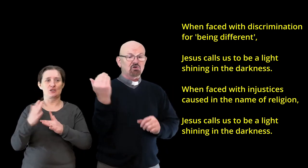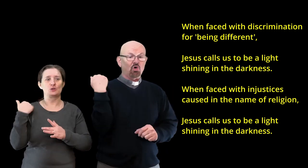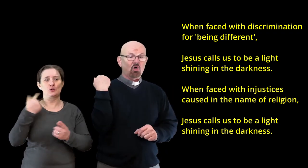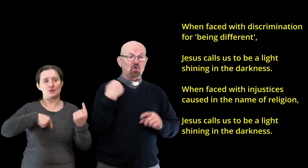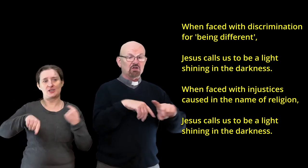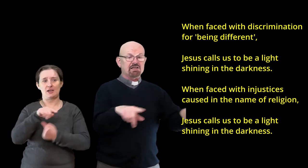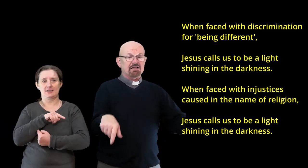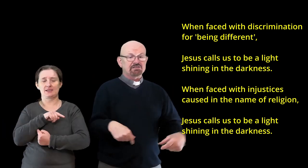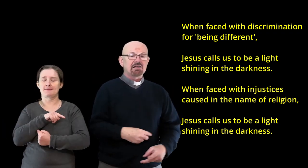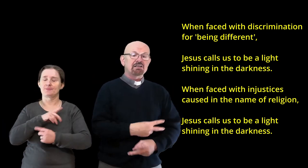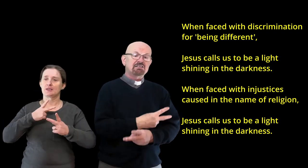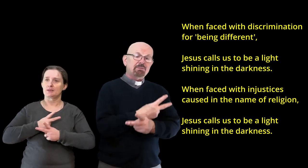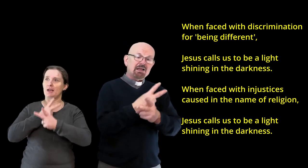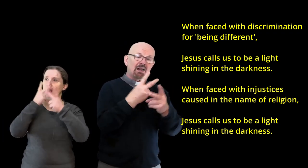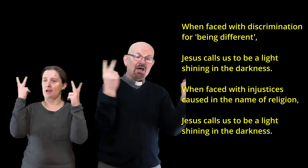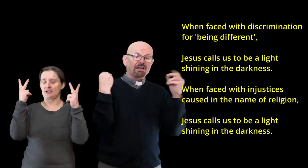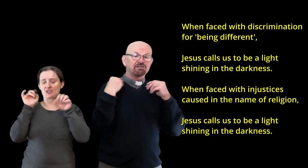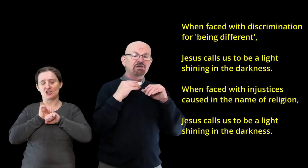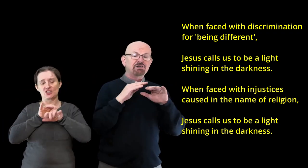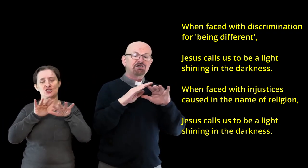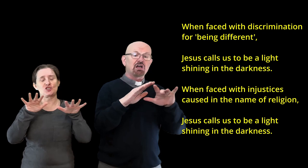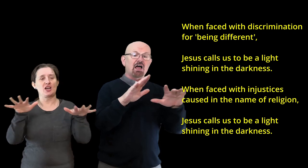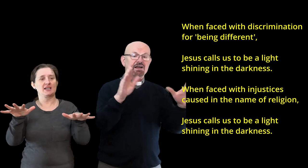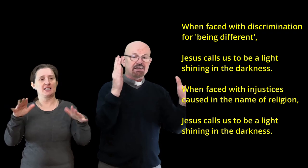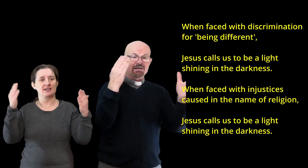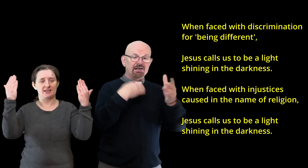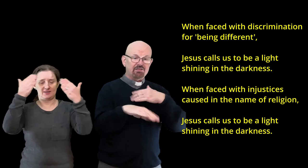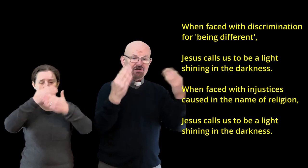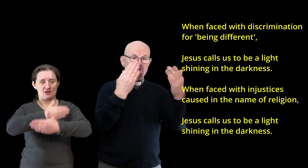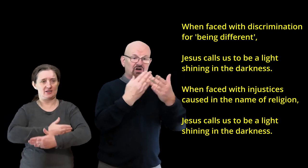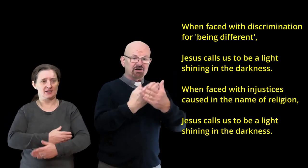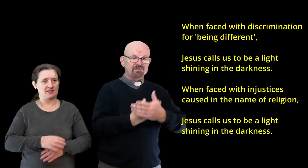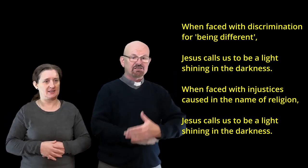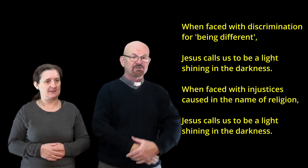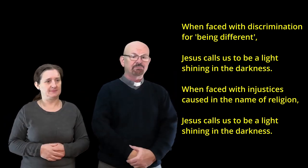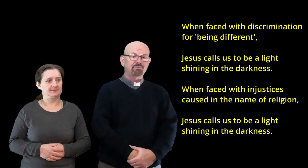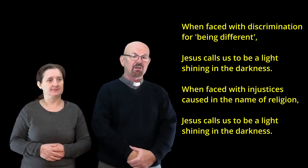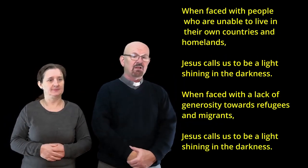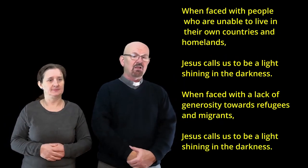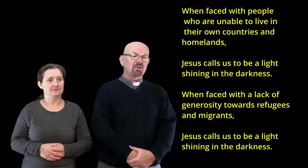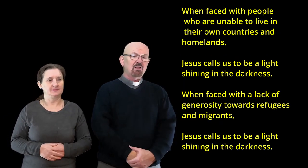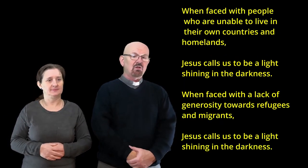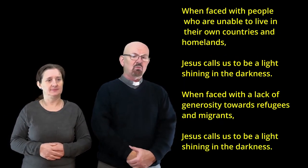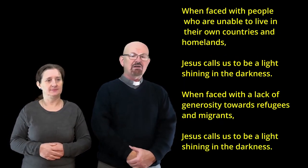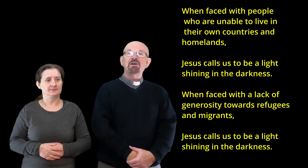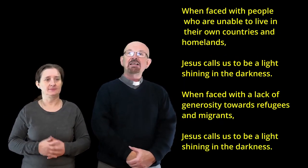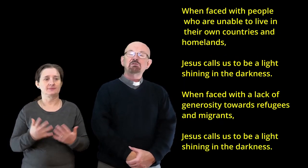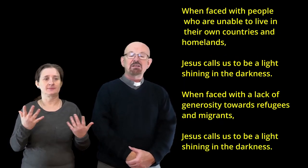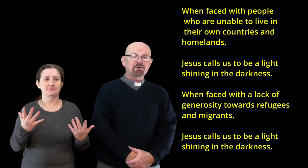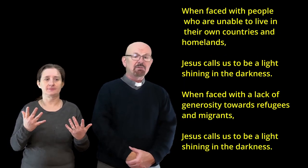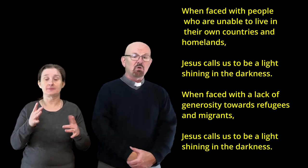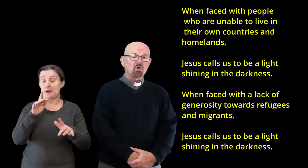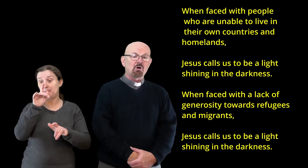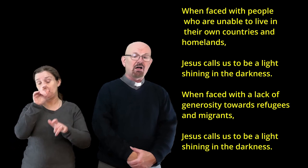Jesus calls us to be a light shining in the darkness. When faced